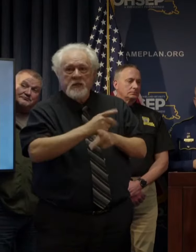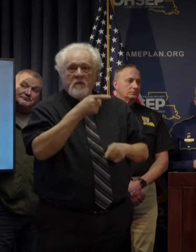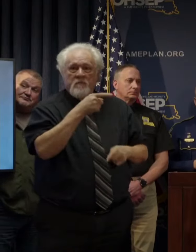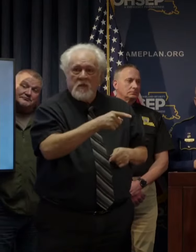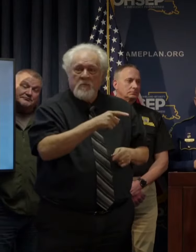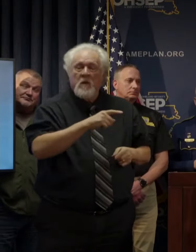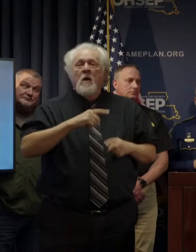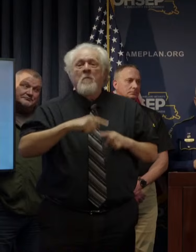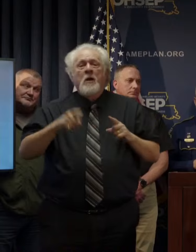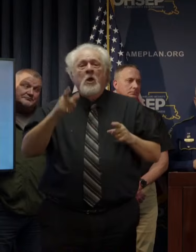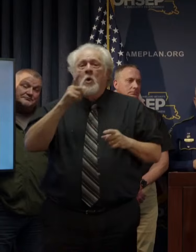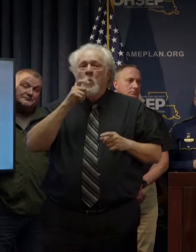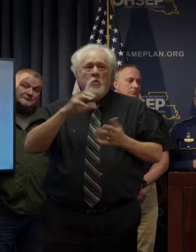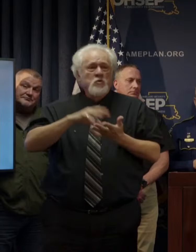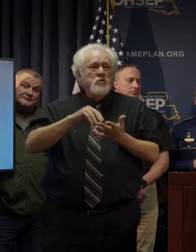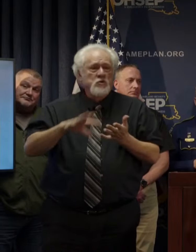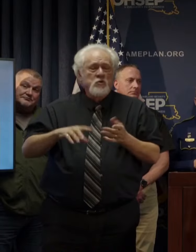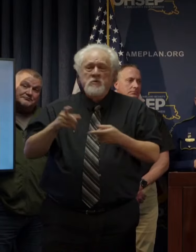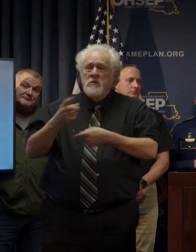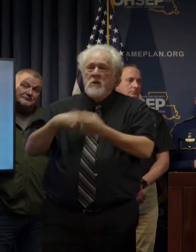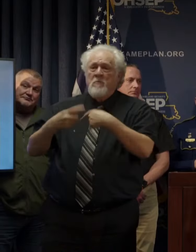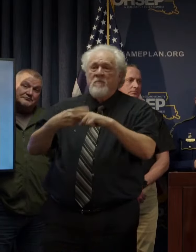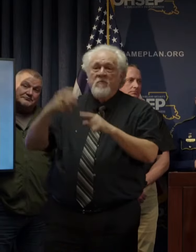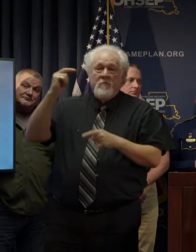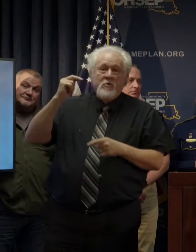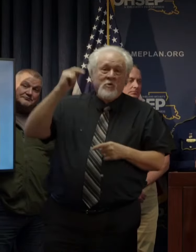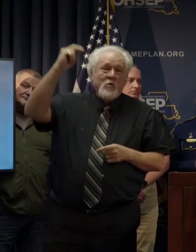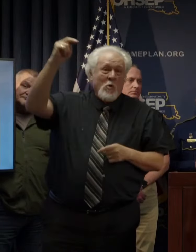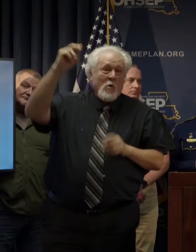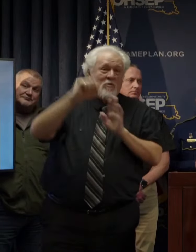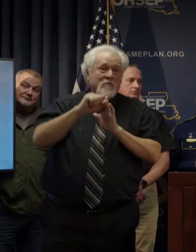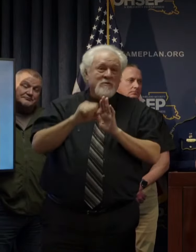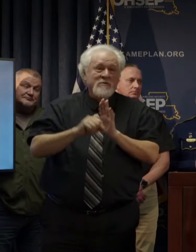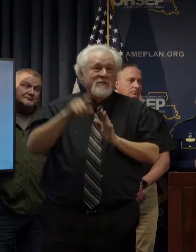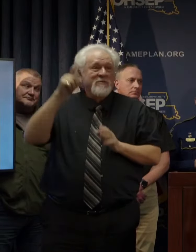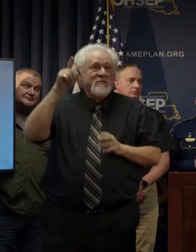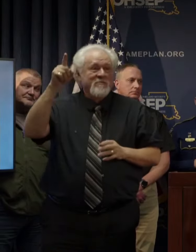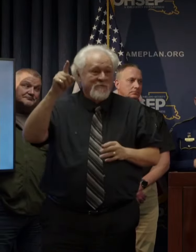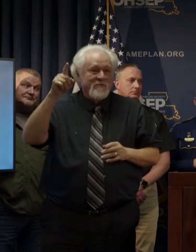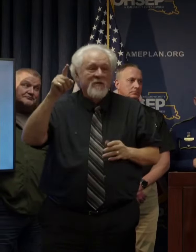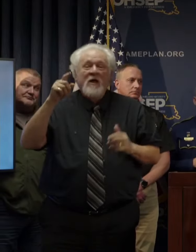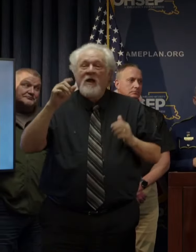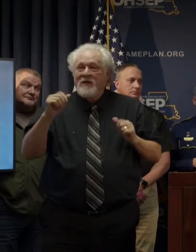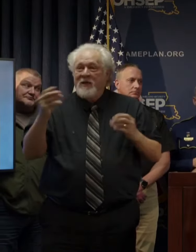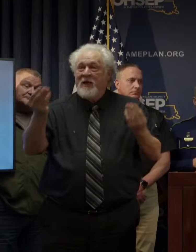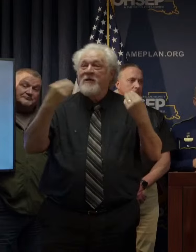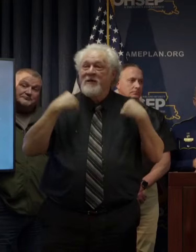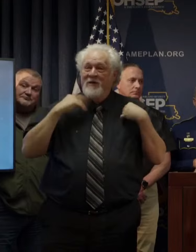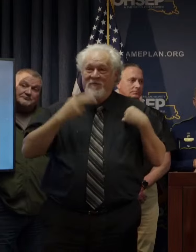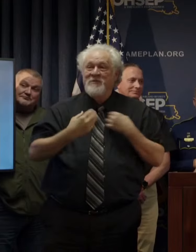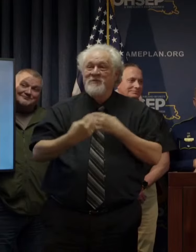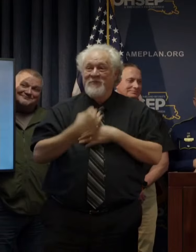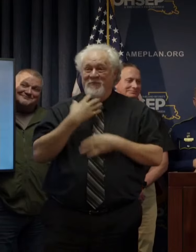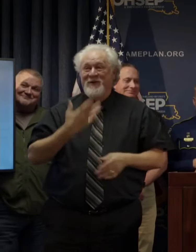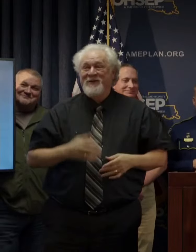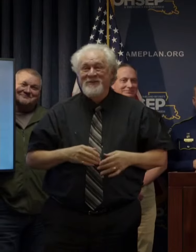course, for those students who come from the northern states, I'm sure that they may be able to give us some advice.